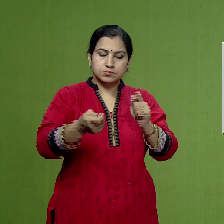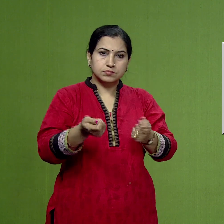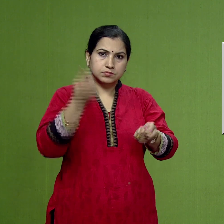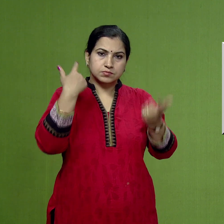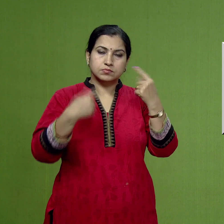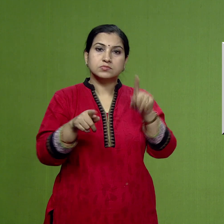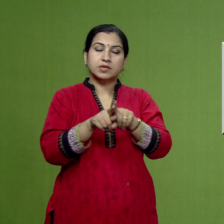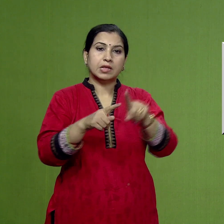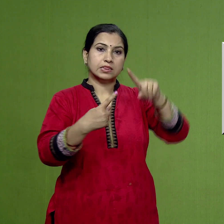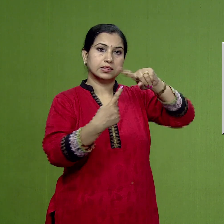and Tripura.